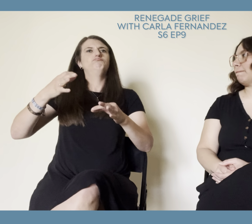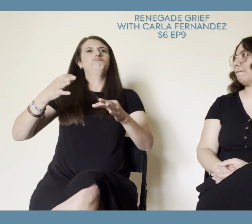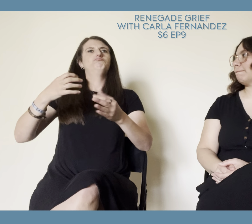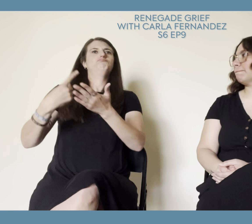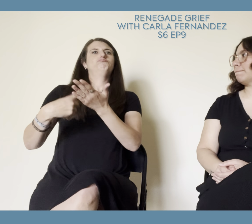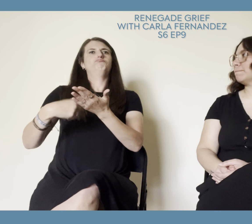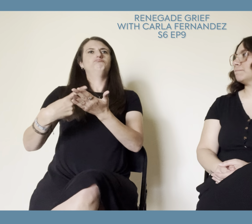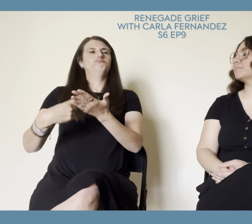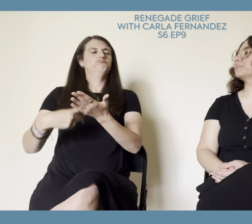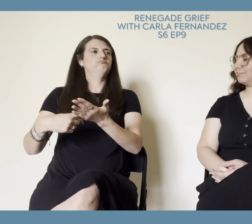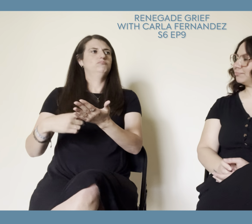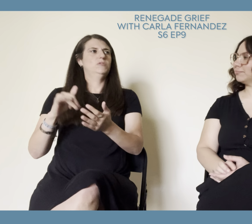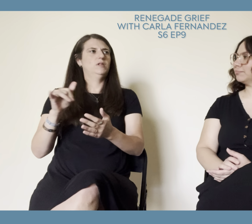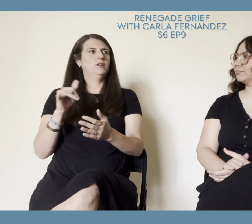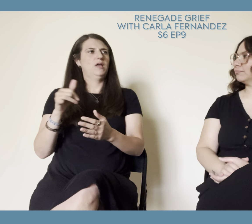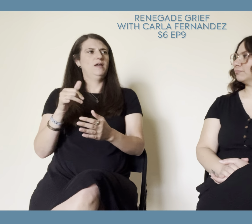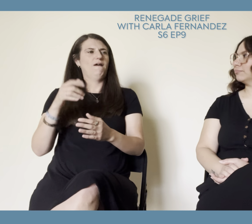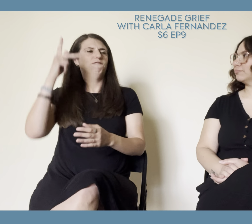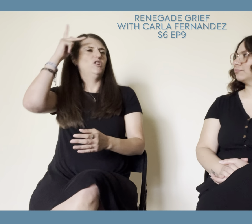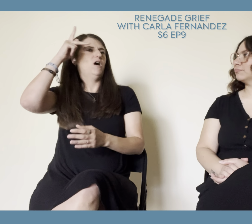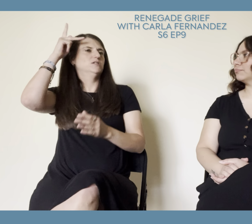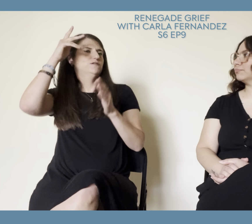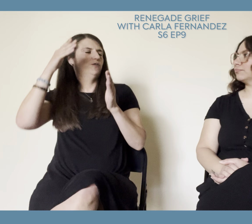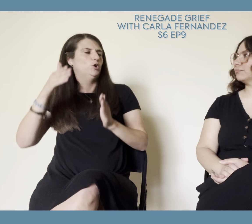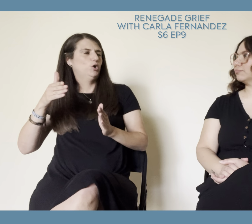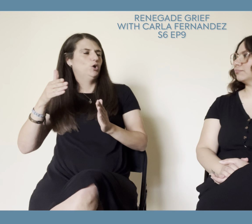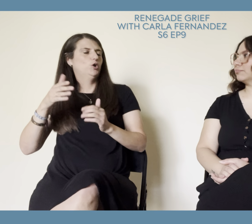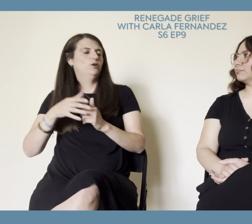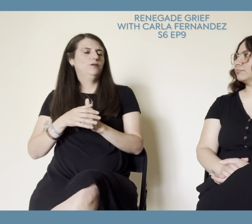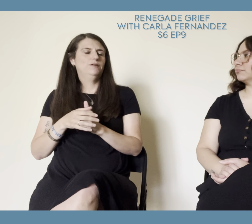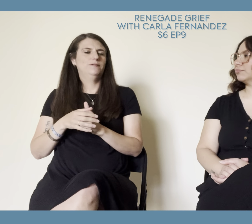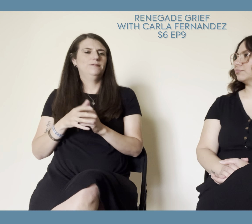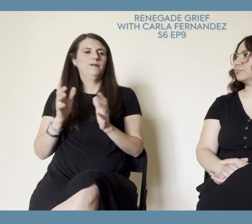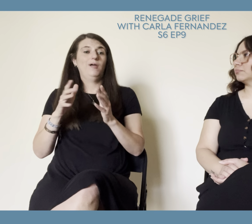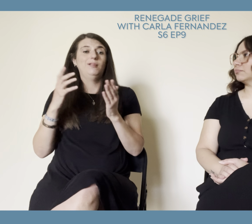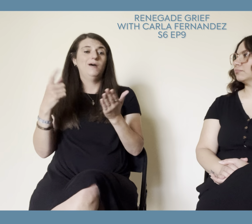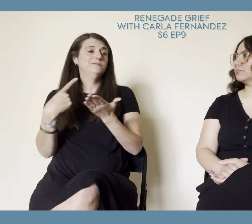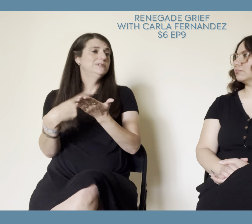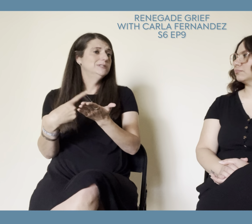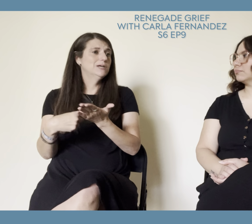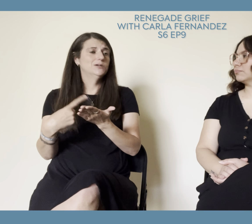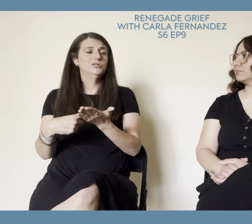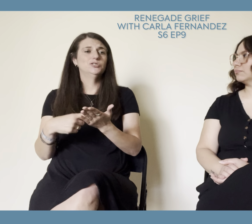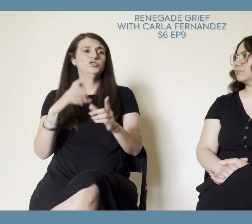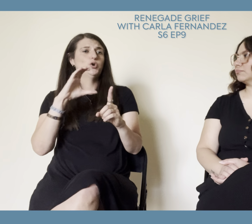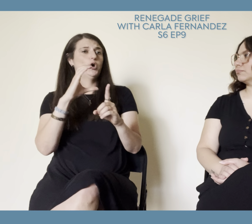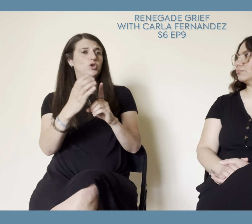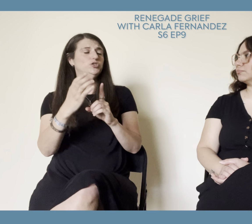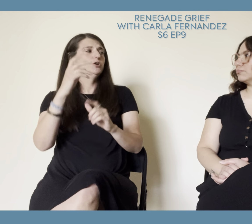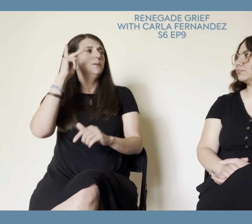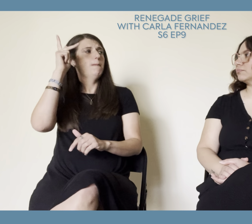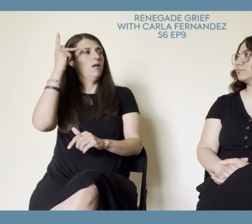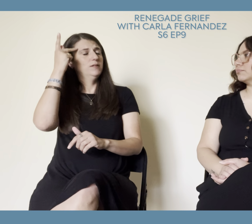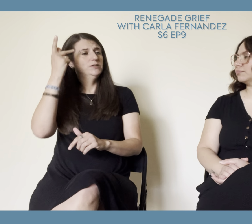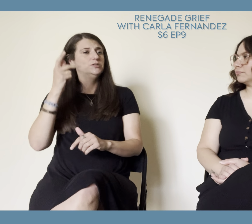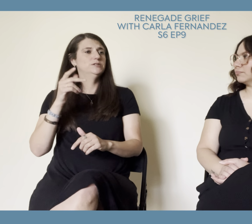like a gentleman philosopher. There was a lot of like discussion of culture and politics and Carl Sagan